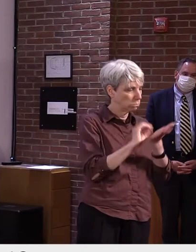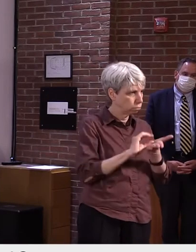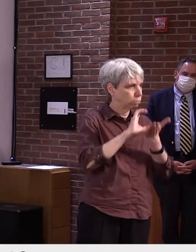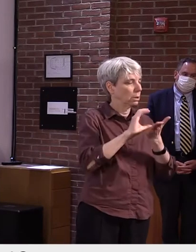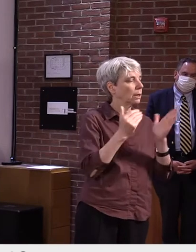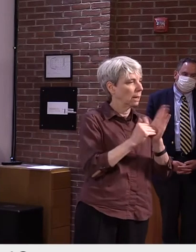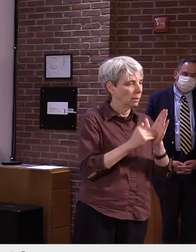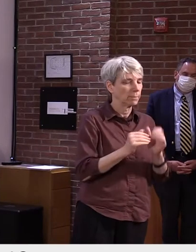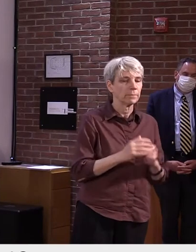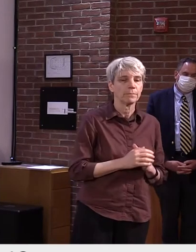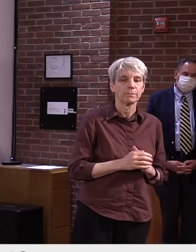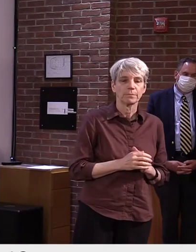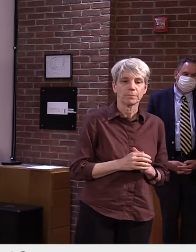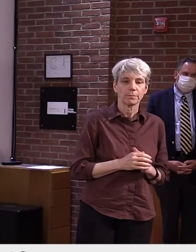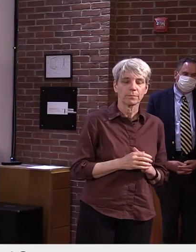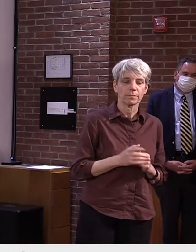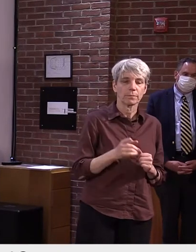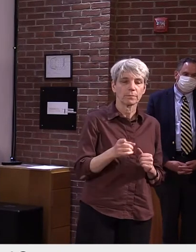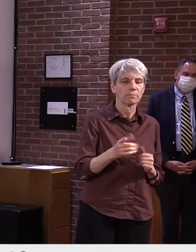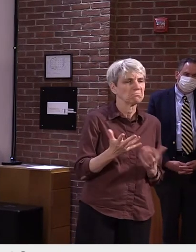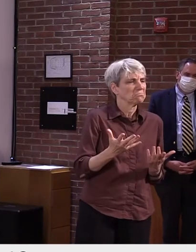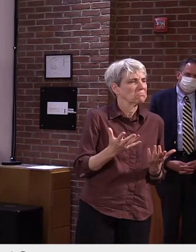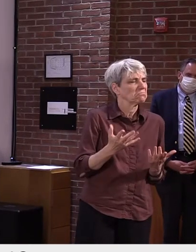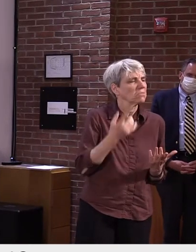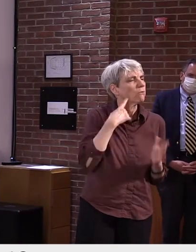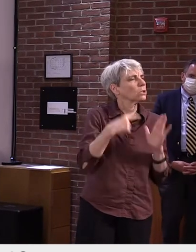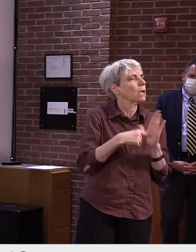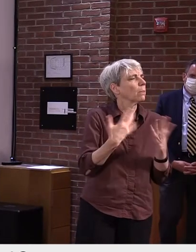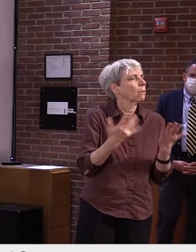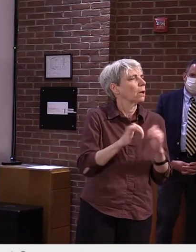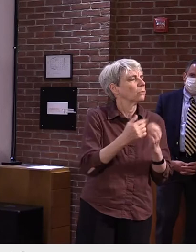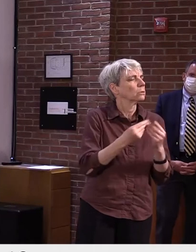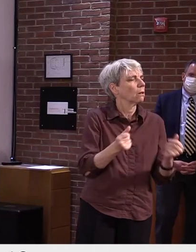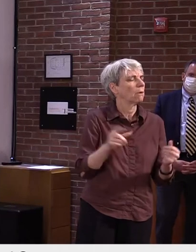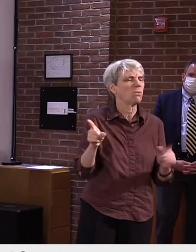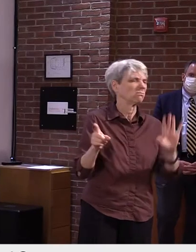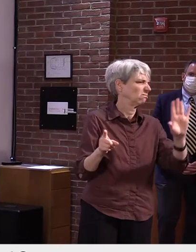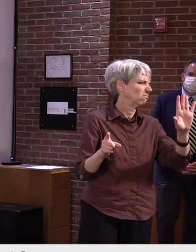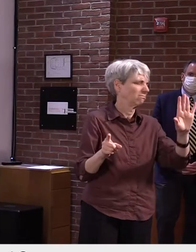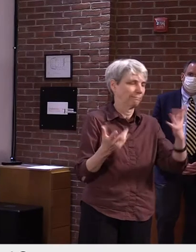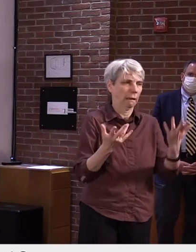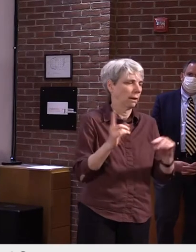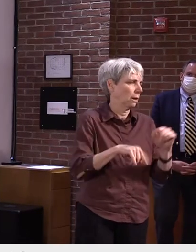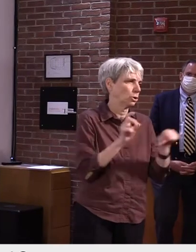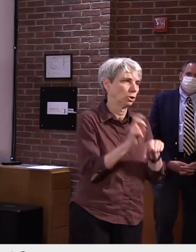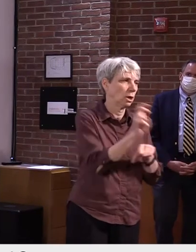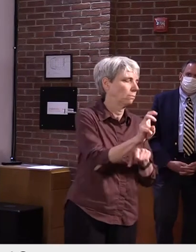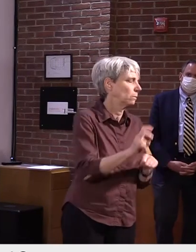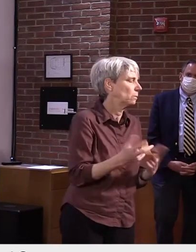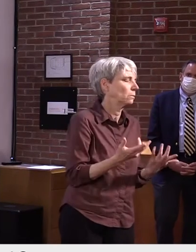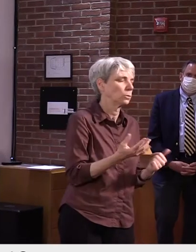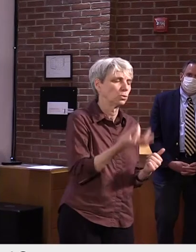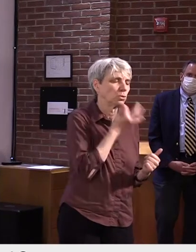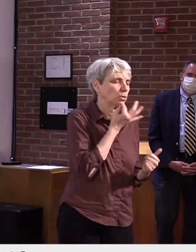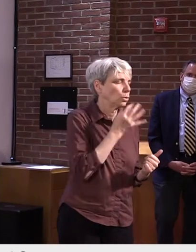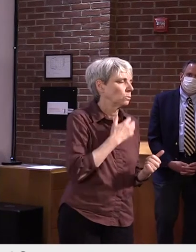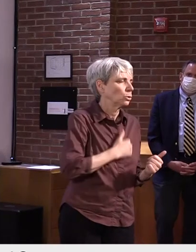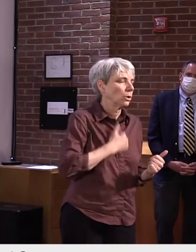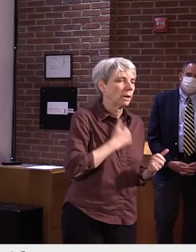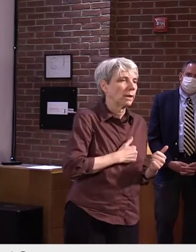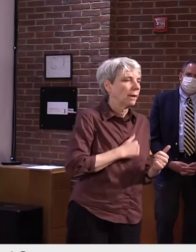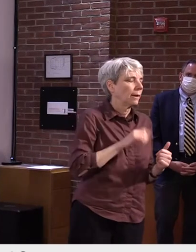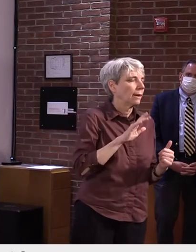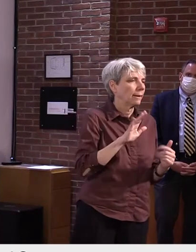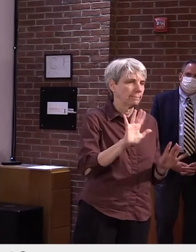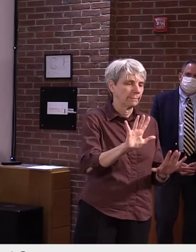of those? What are some of the things that you might put forward? Um, too early, too early at this point, a guy, um, certainly.